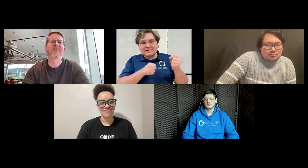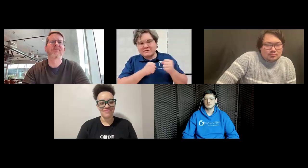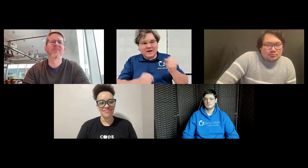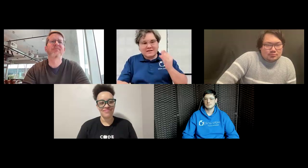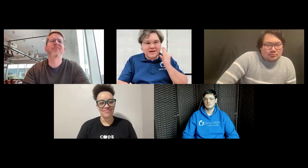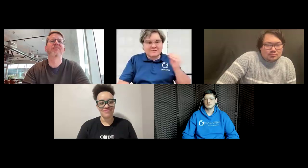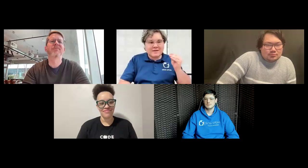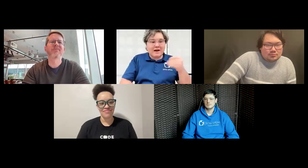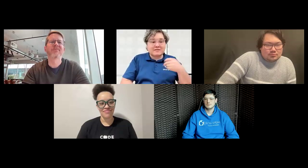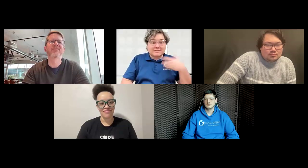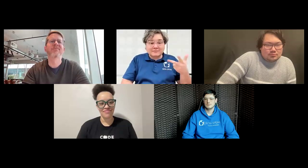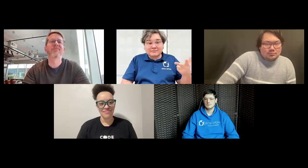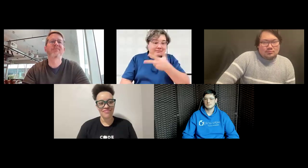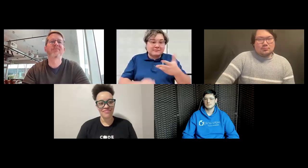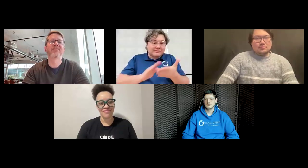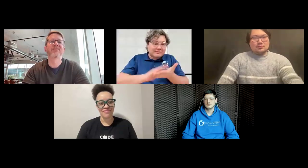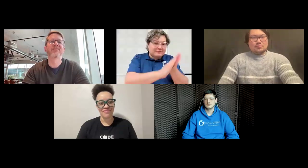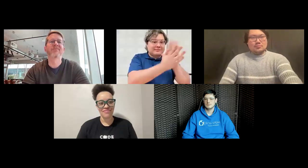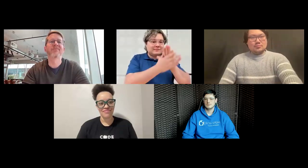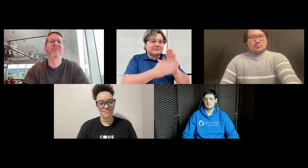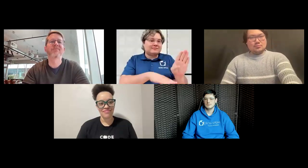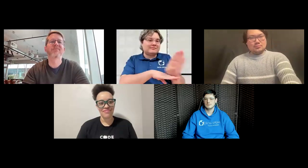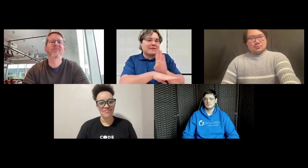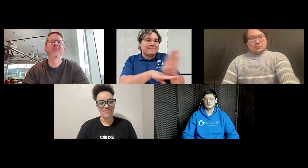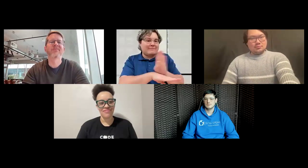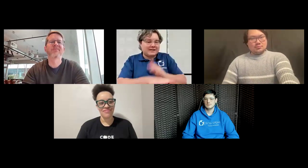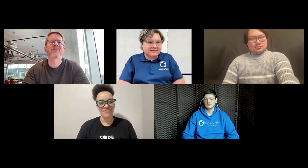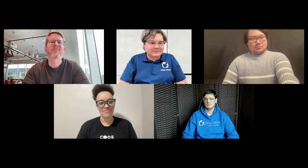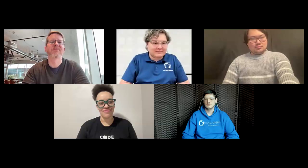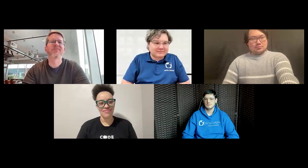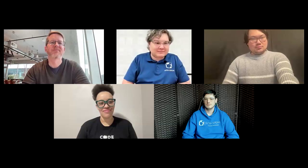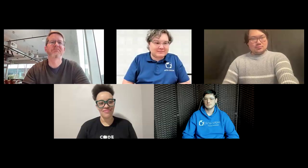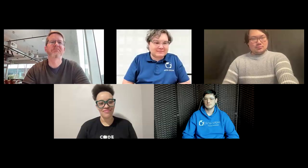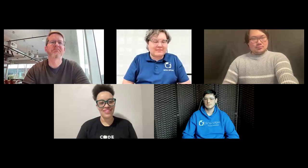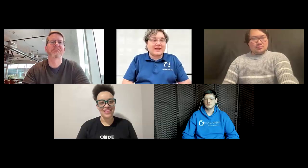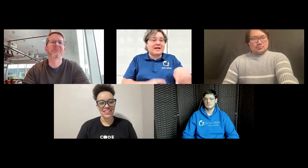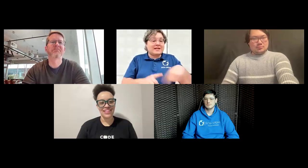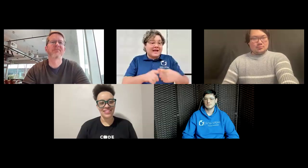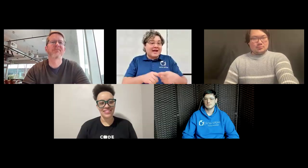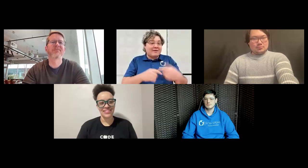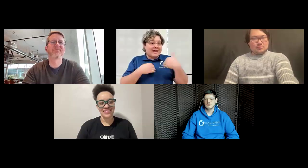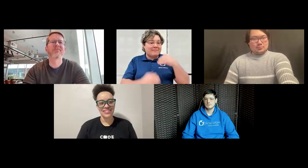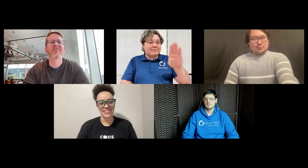picture, and she had a strong background in business. And so the three of us kind of it really turned into the business that it is today.